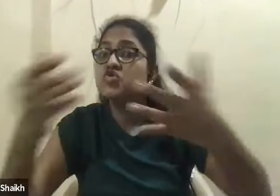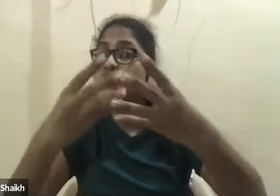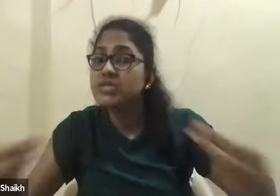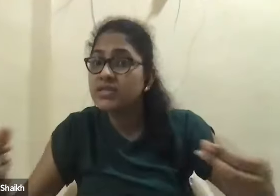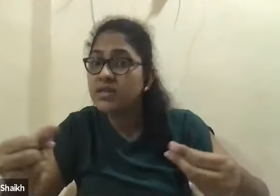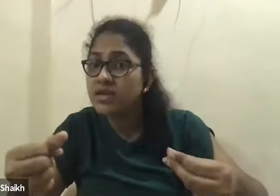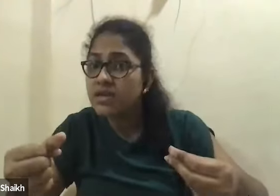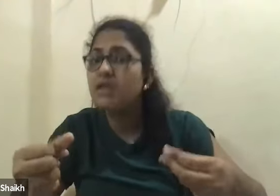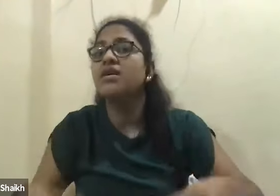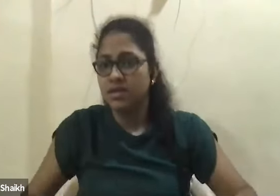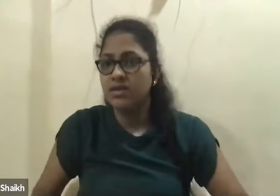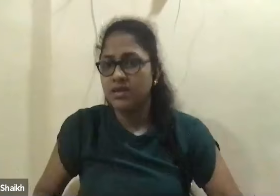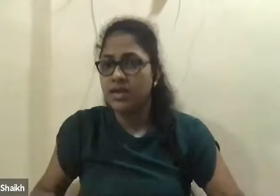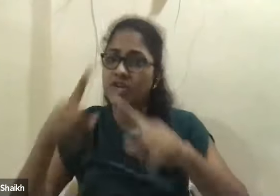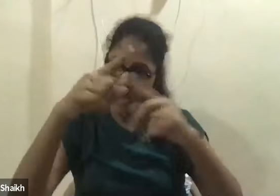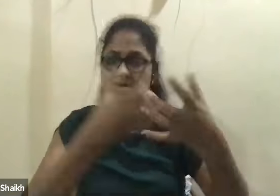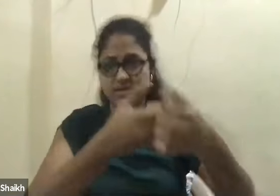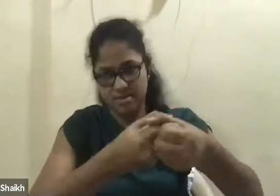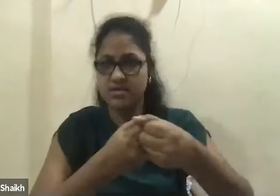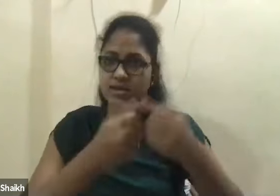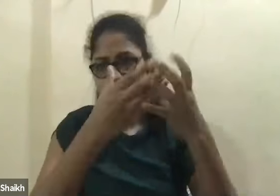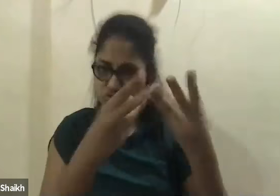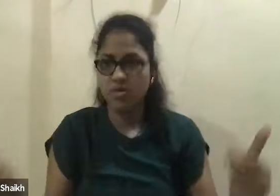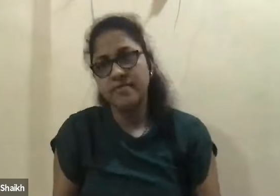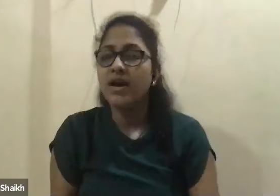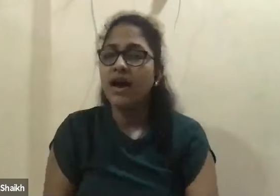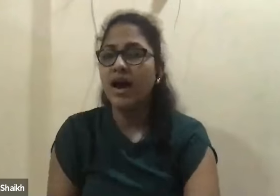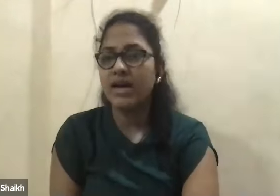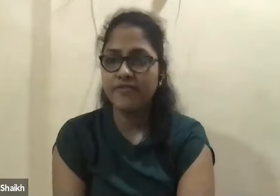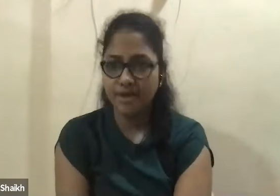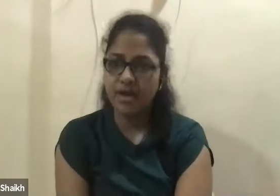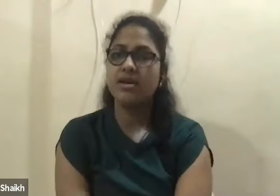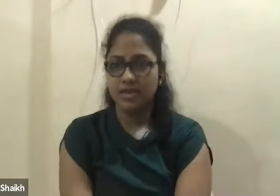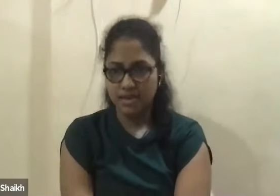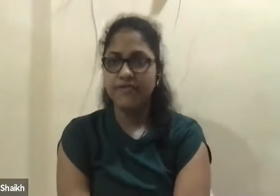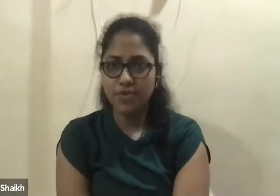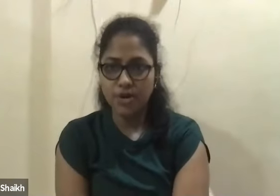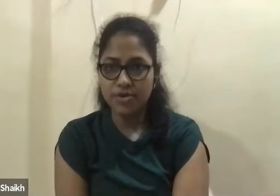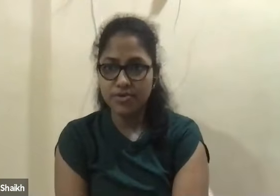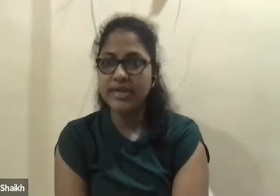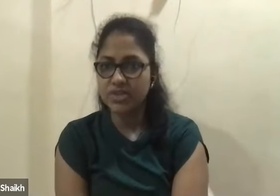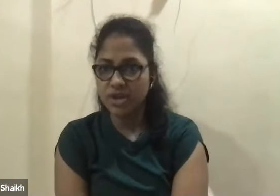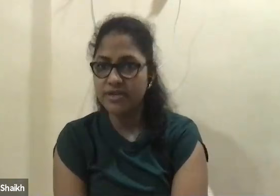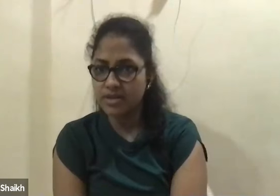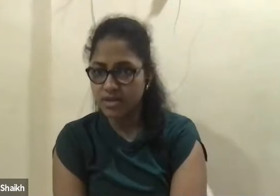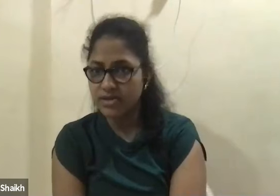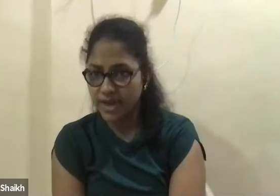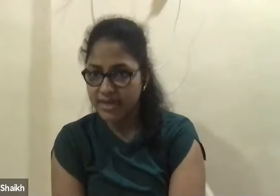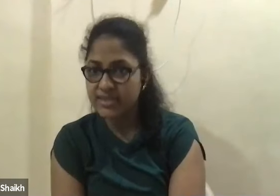If if you want to dissolve a trust